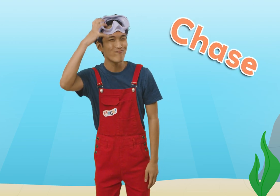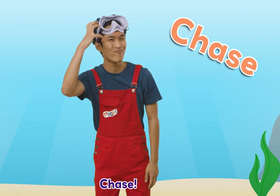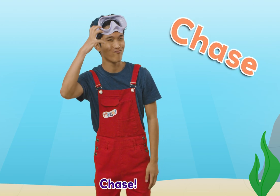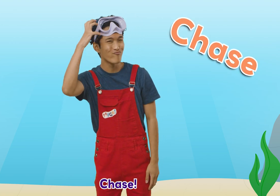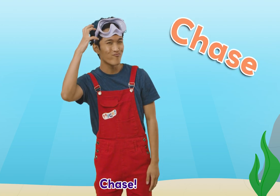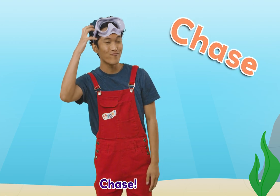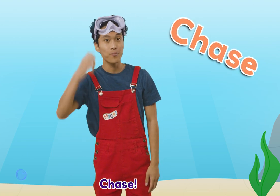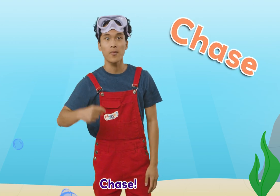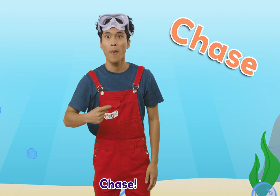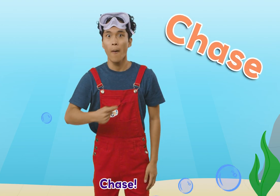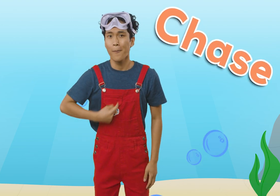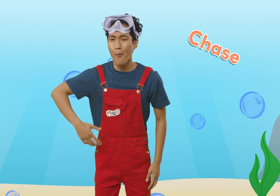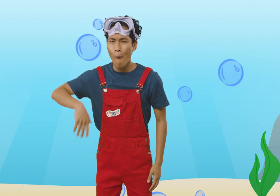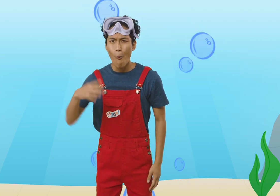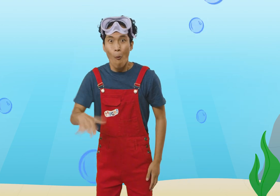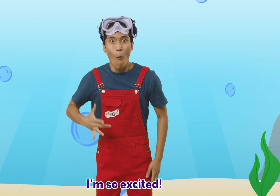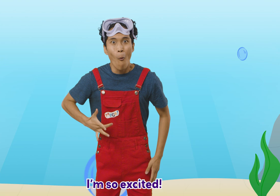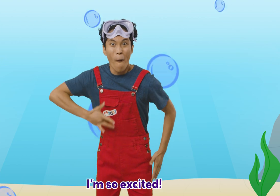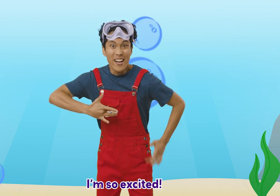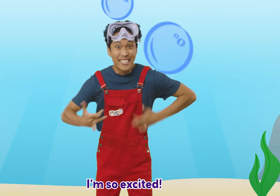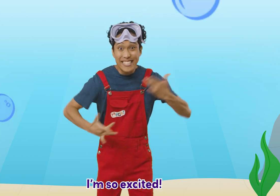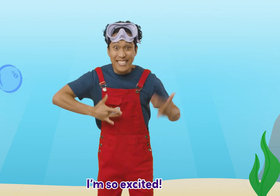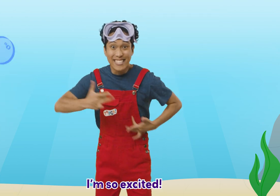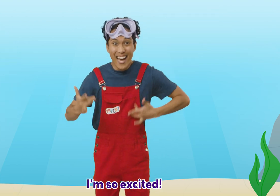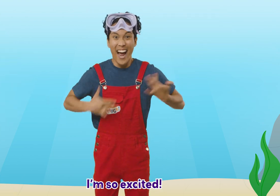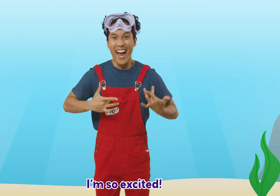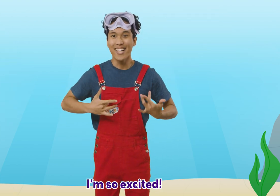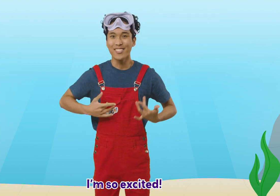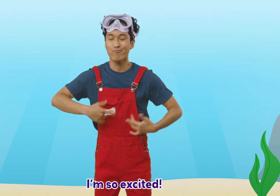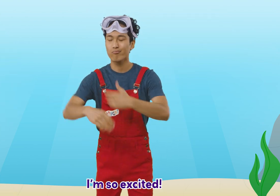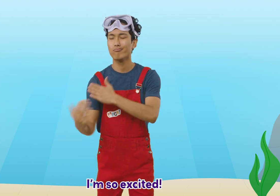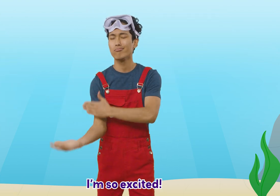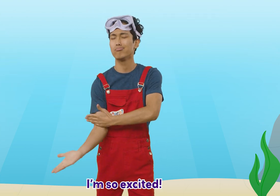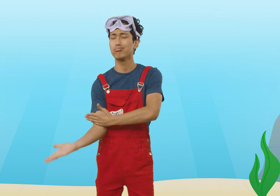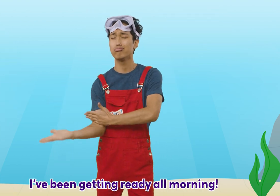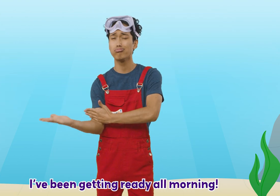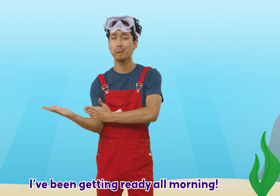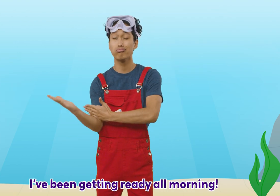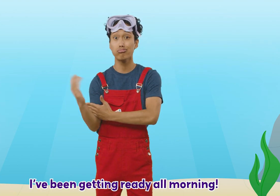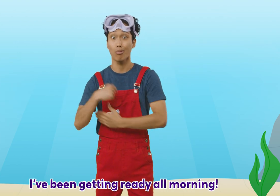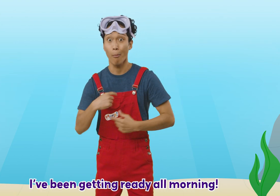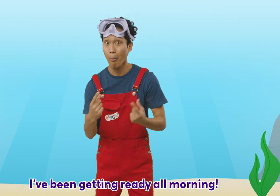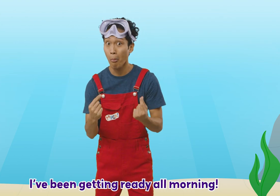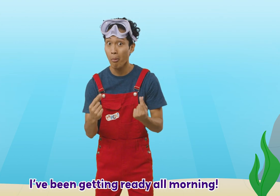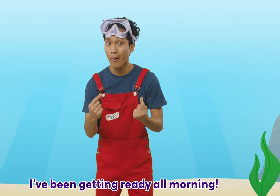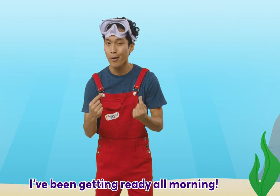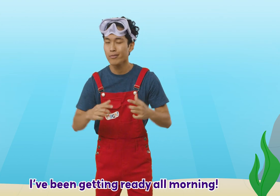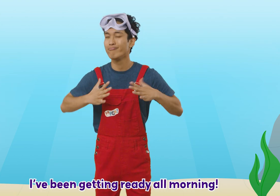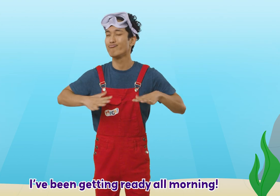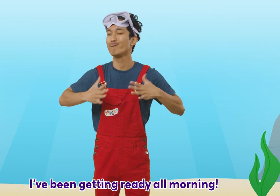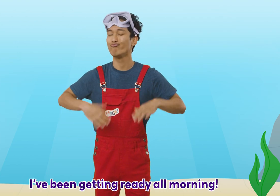Chase, I'm so excited. I've been getting ready all morning.